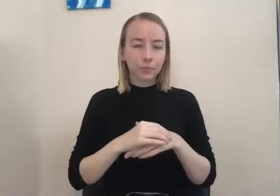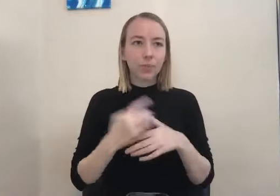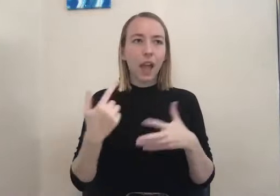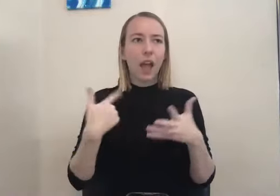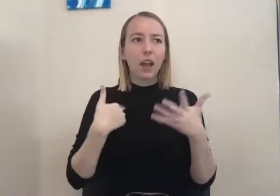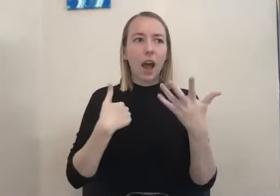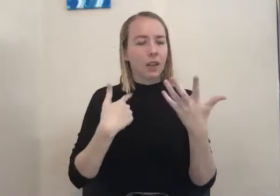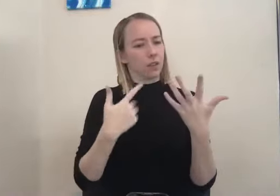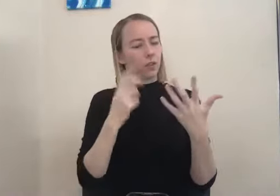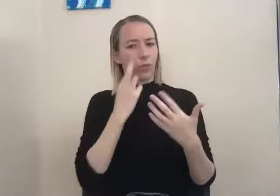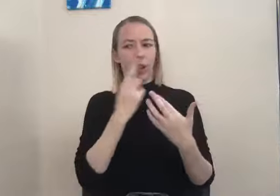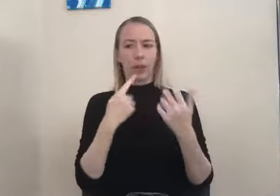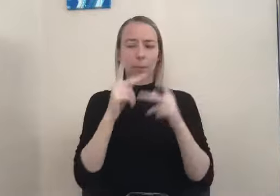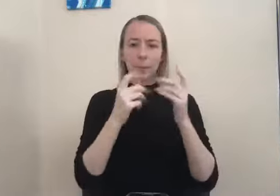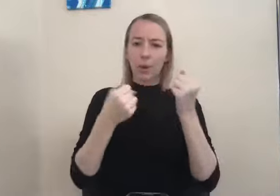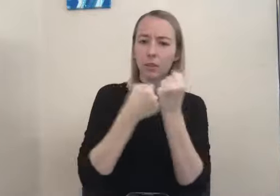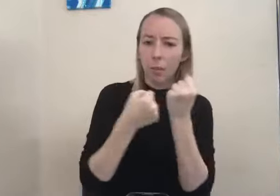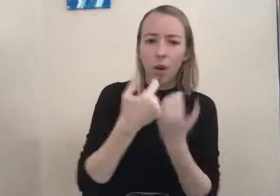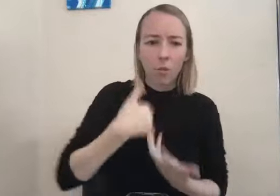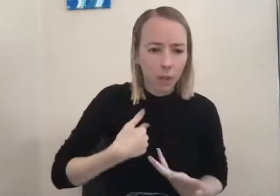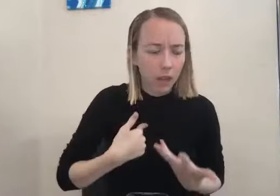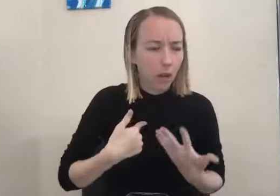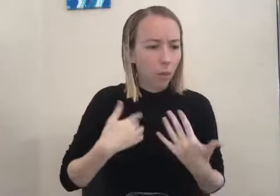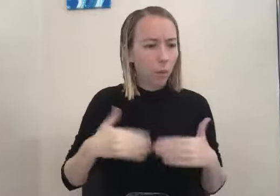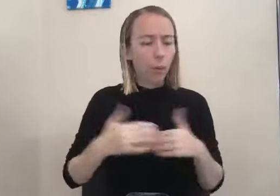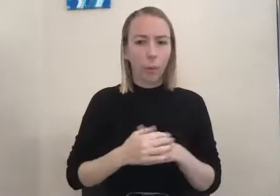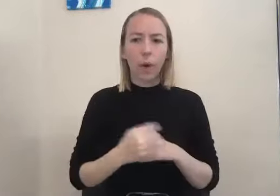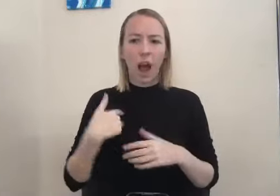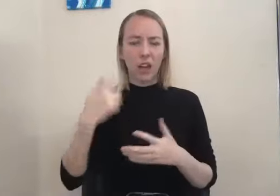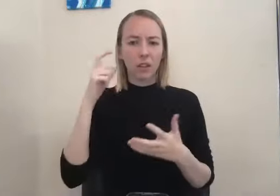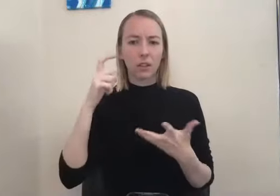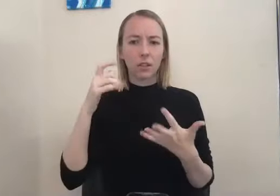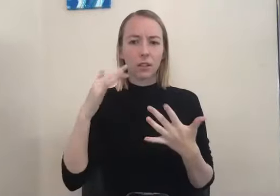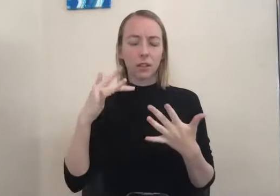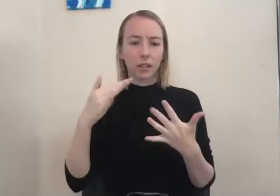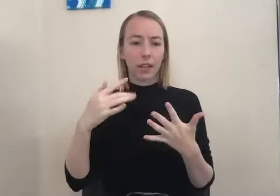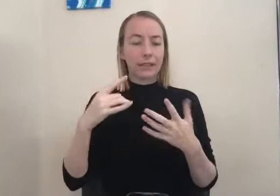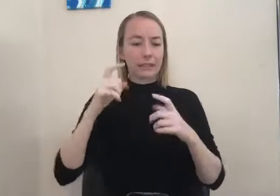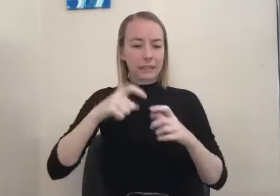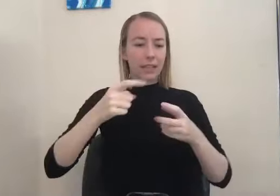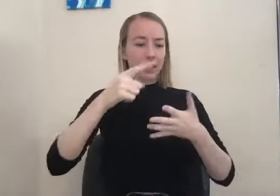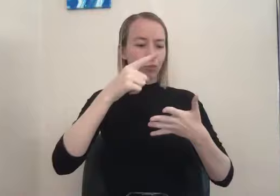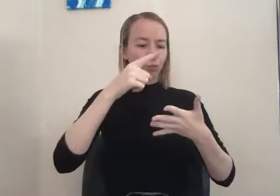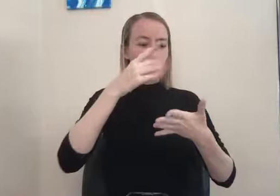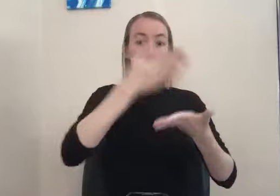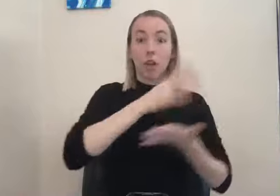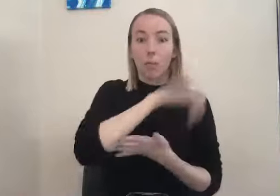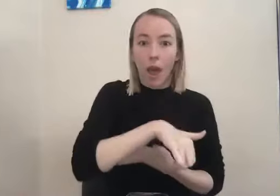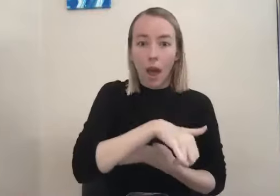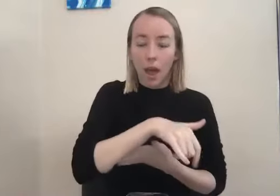come to believe in a power greater than me. I believed in nothing. I wasn't in anything like that. So I started to work step one and it worked for me. I took my eyes off and put them